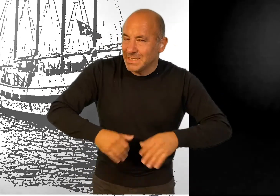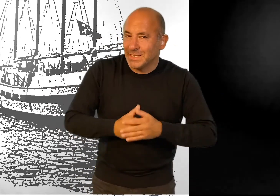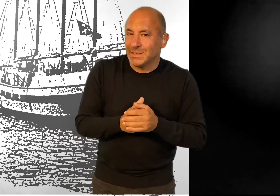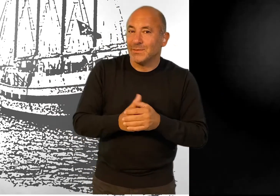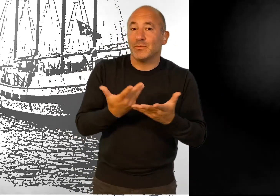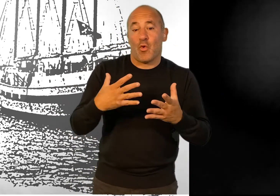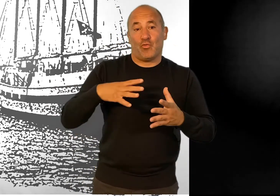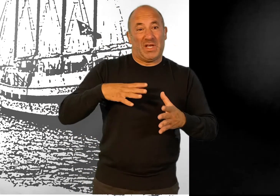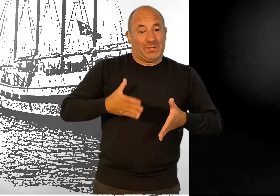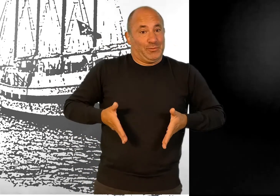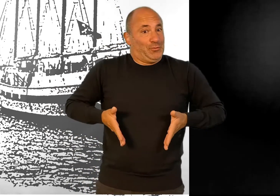about to give birth.